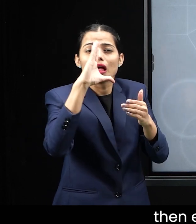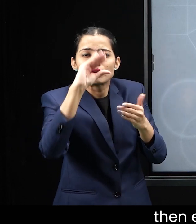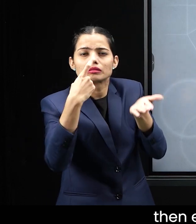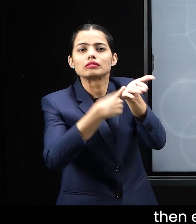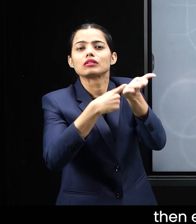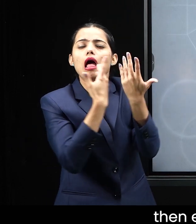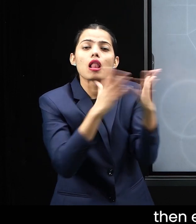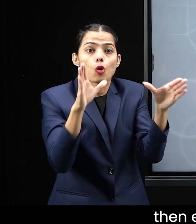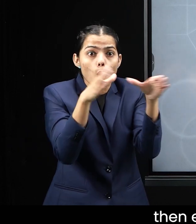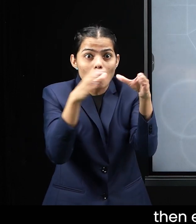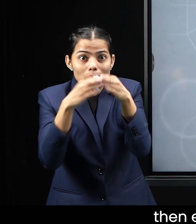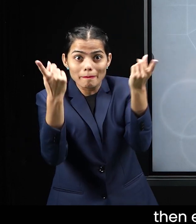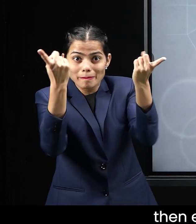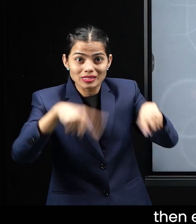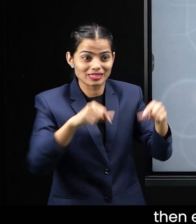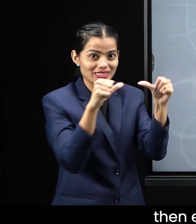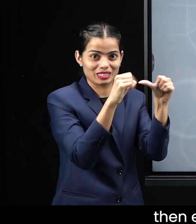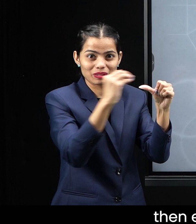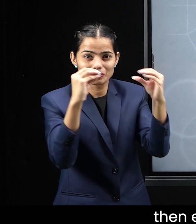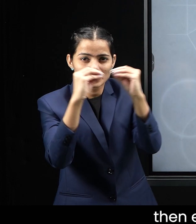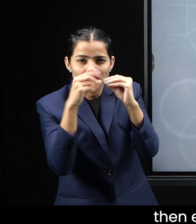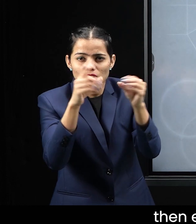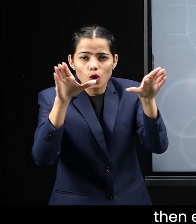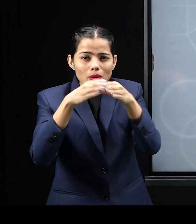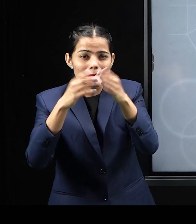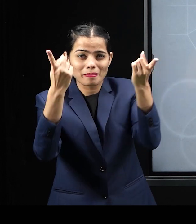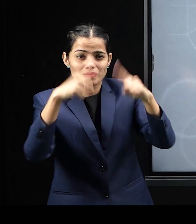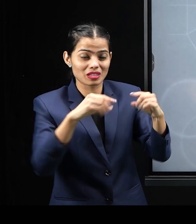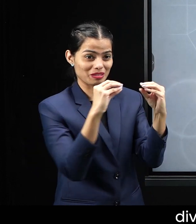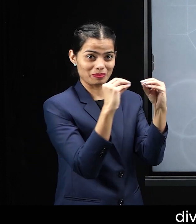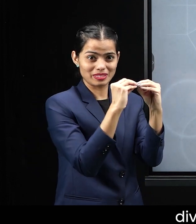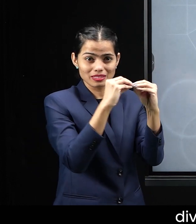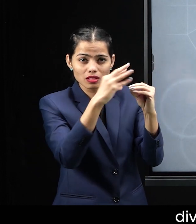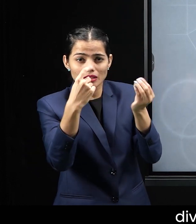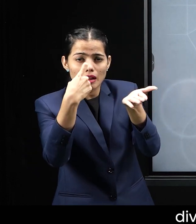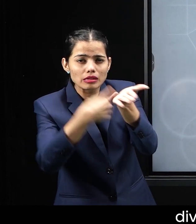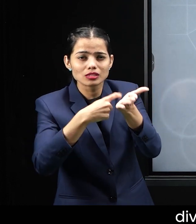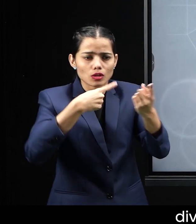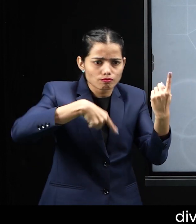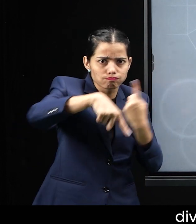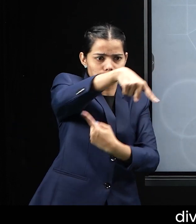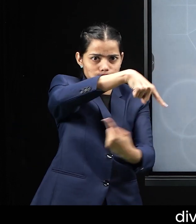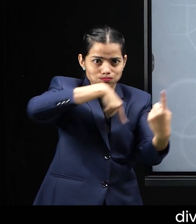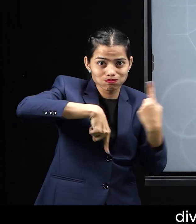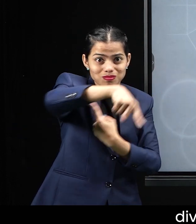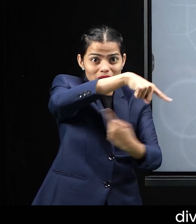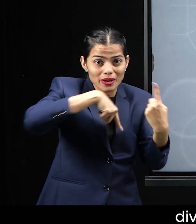then every common divisor of A and B is a common divisor of B and R and vice